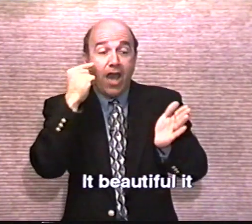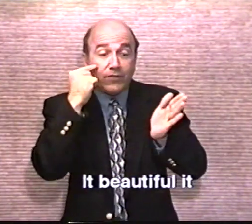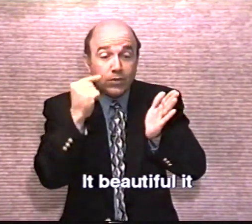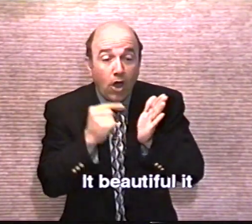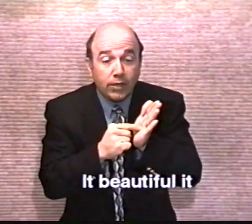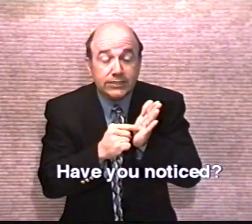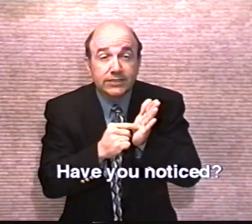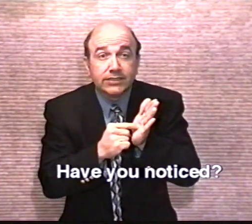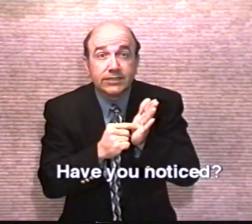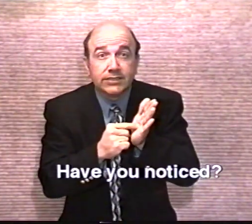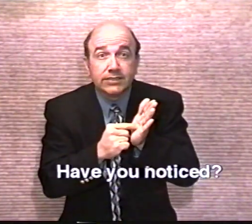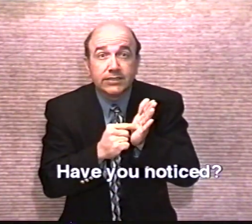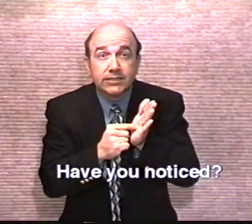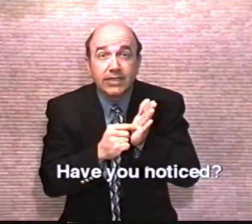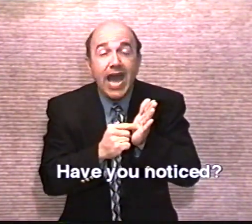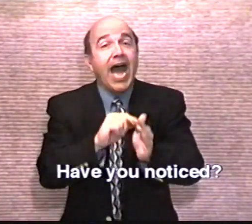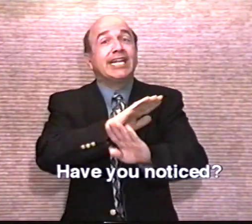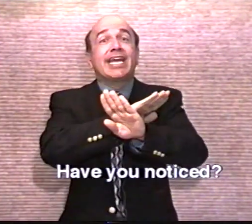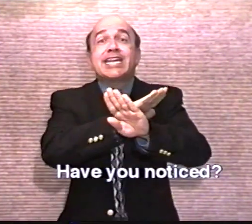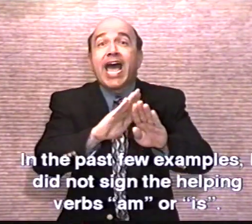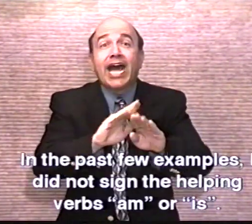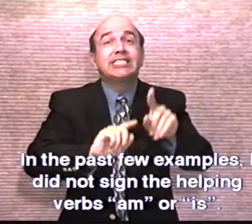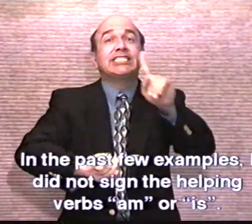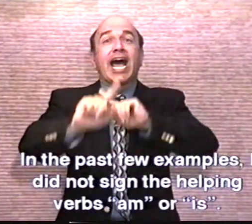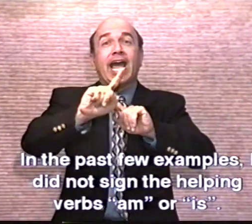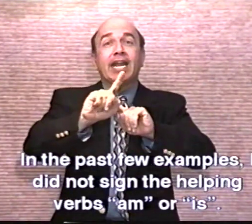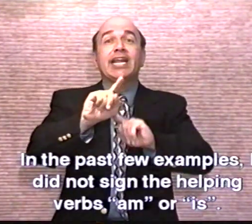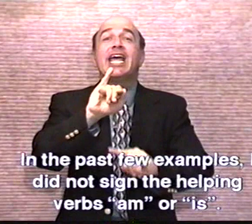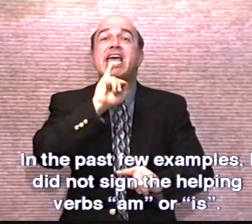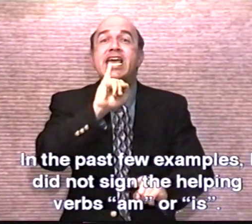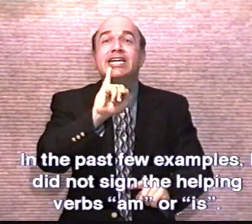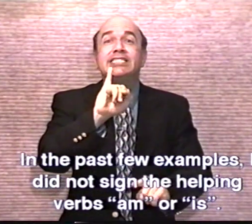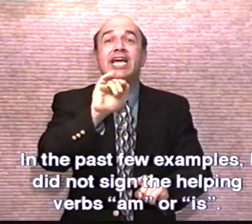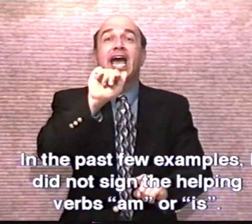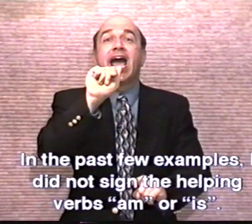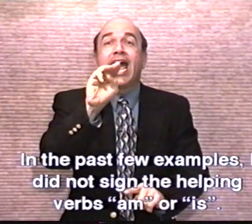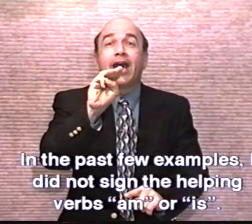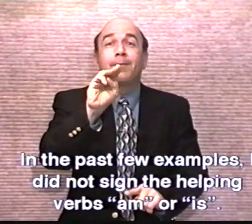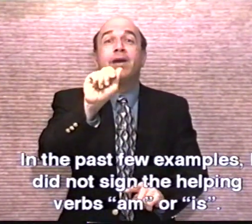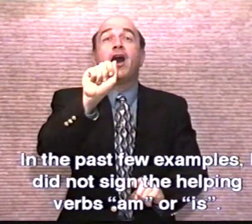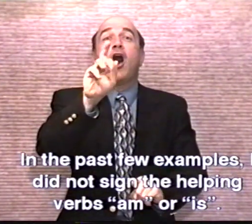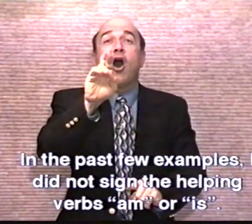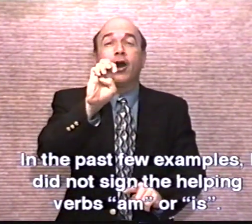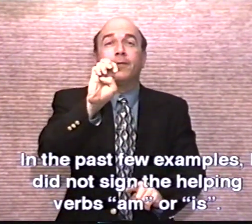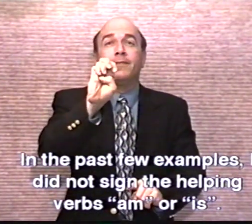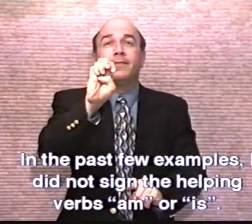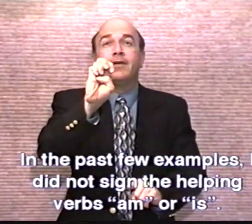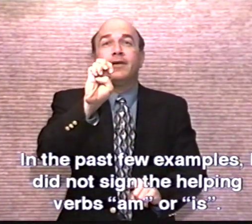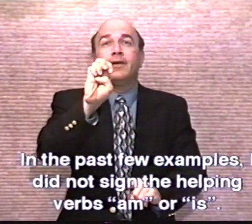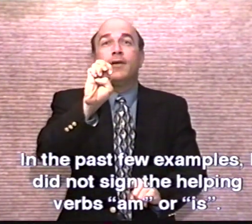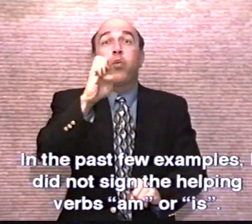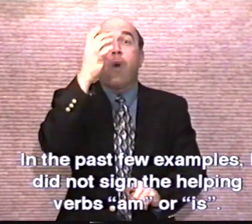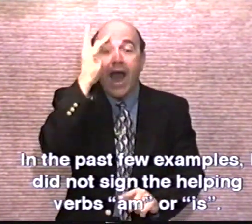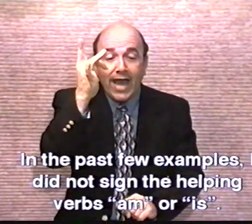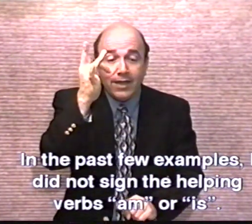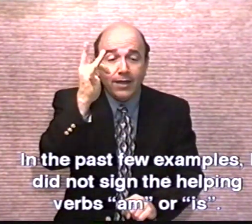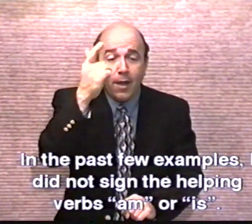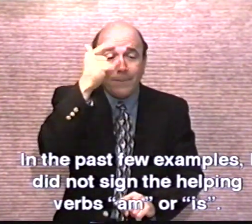you noticed? I did not sign is, am, are. Why?